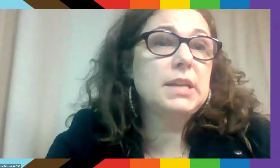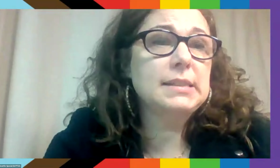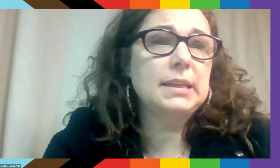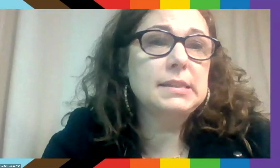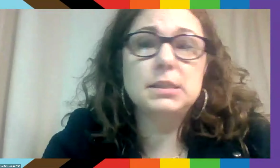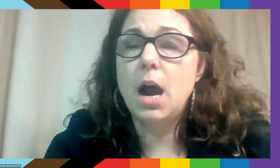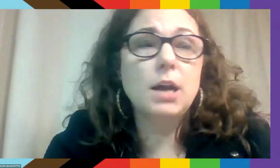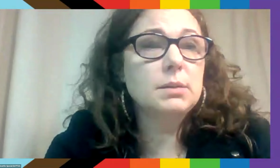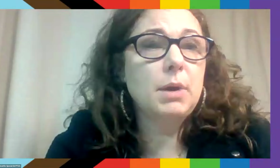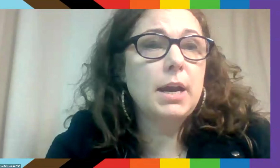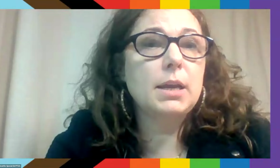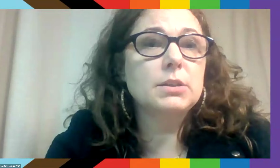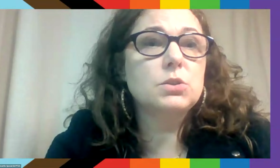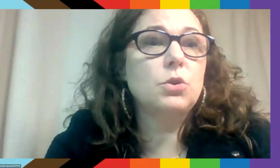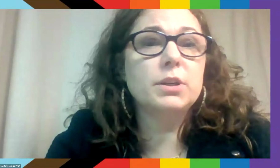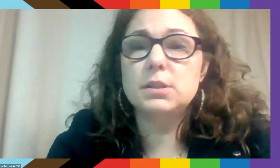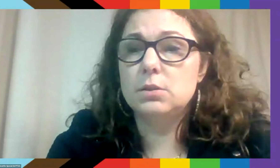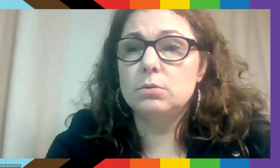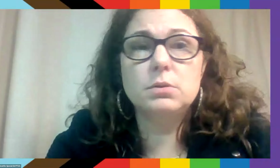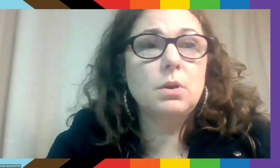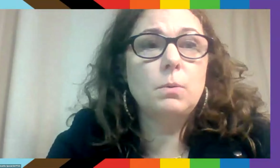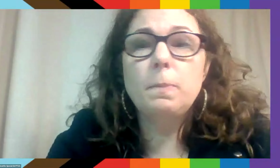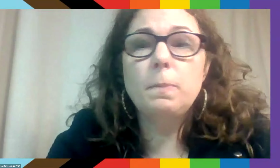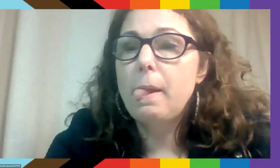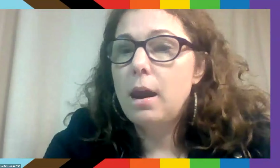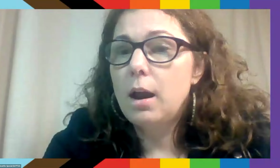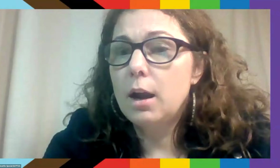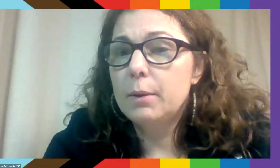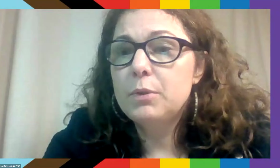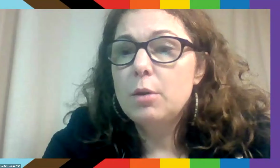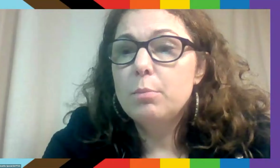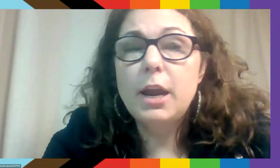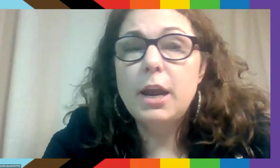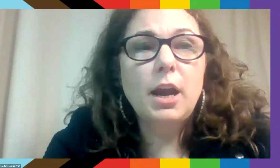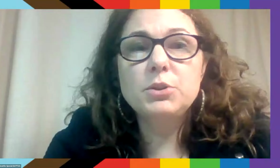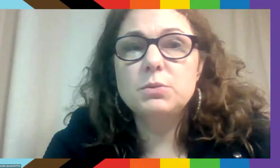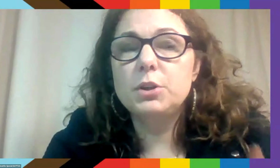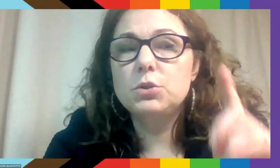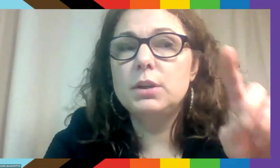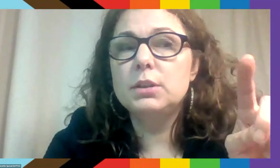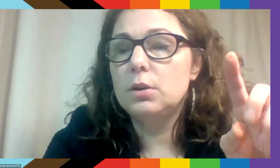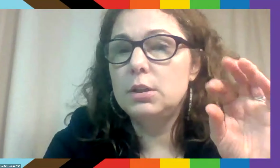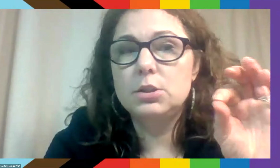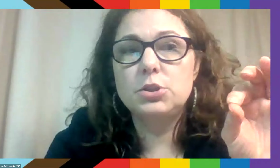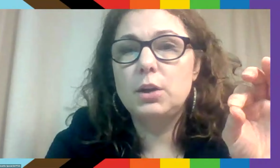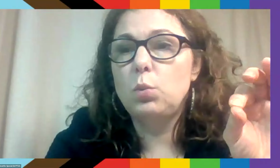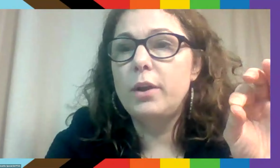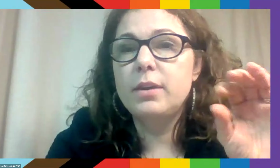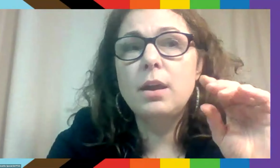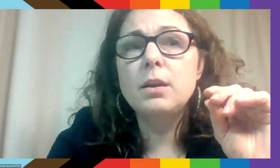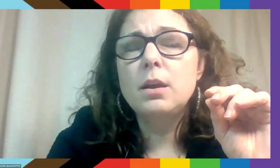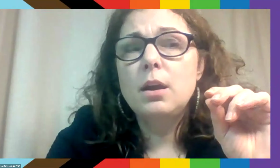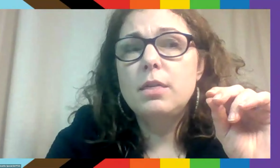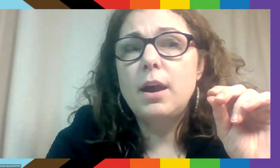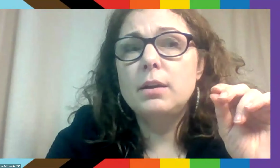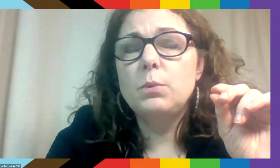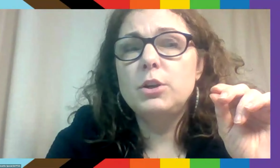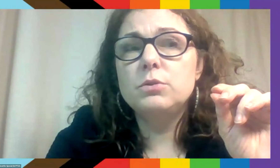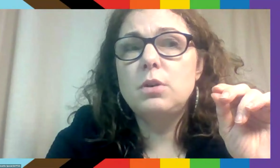this. Multitasking is not my strongest suit. So, but I just wanted to interject one